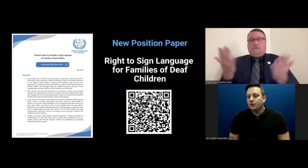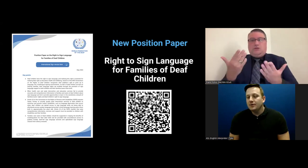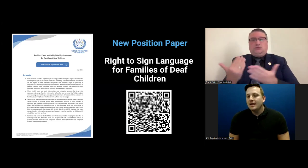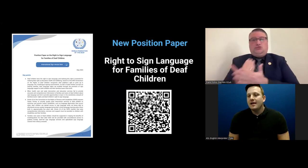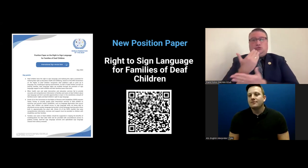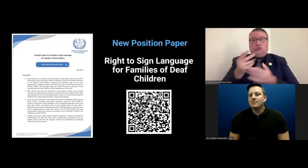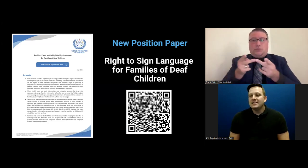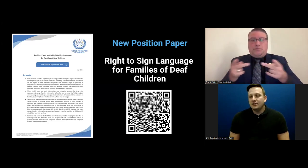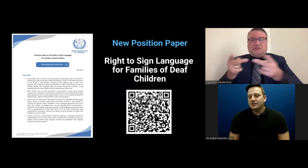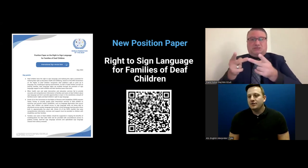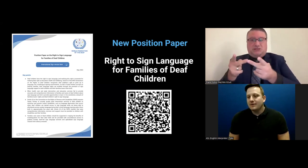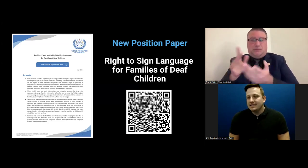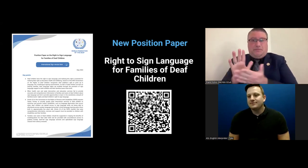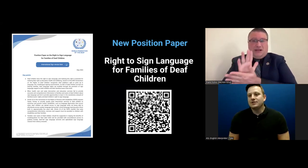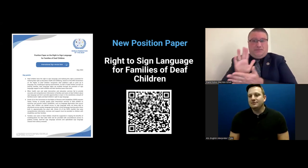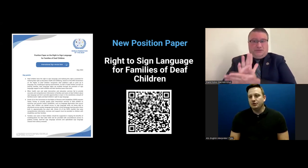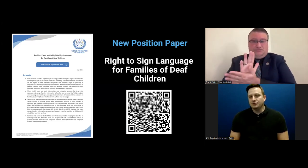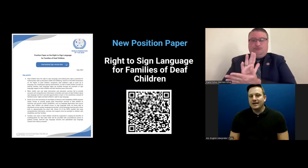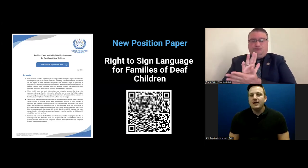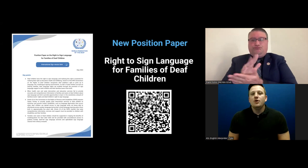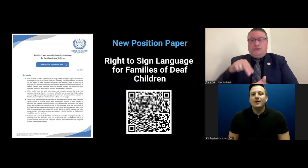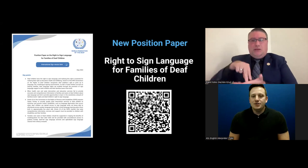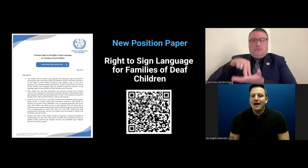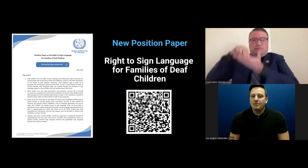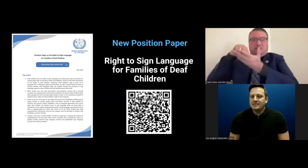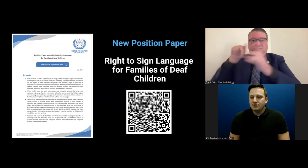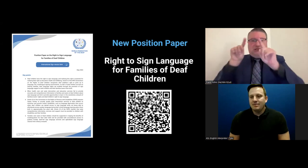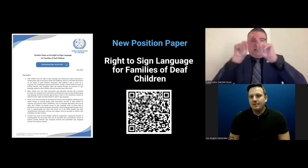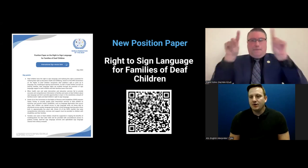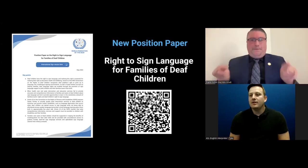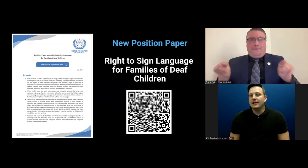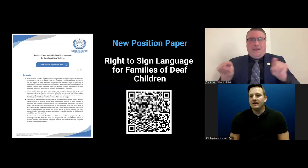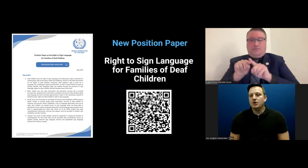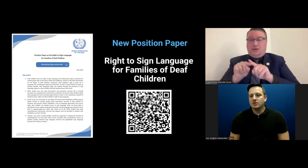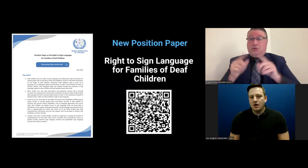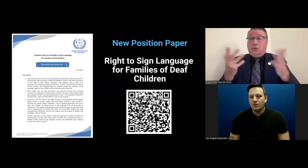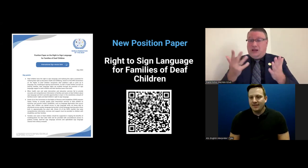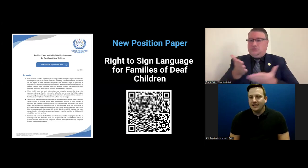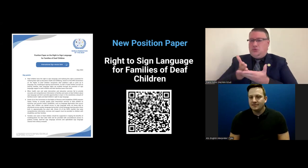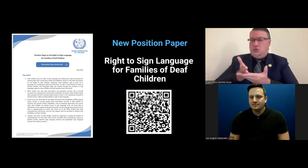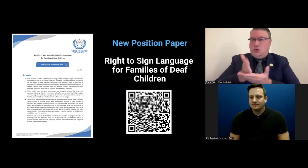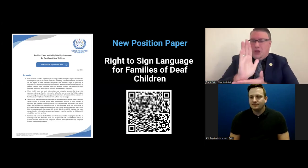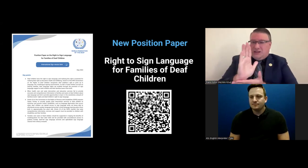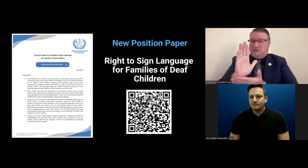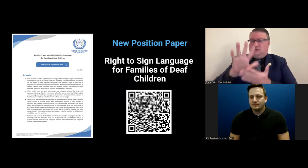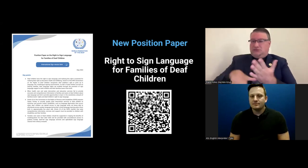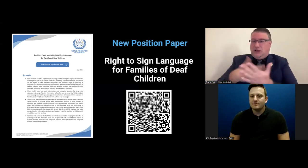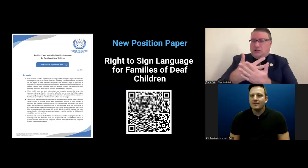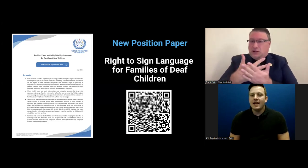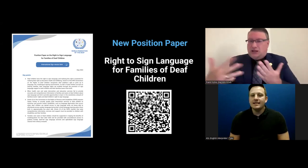So from the Declaration on the Rights for Deaf Children, we do have a position paper that goes along with it. And it's